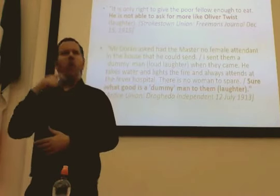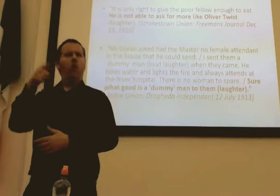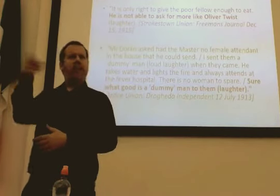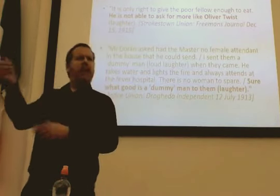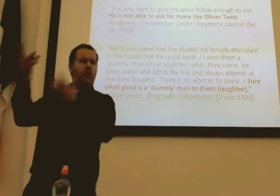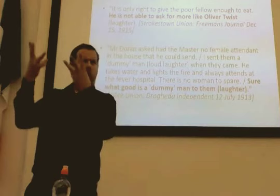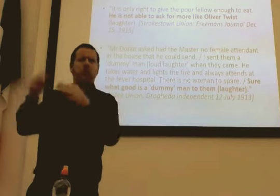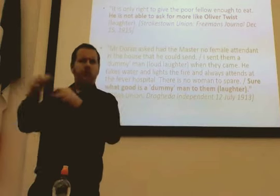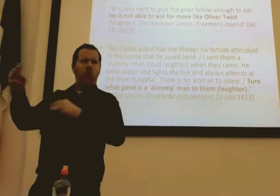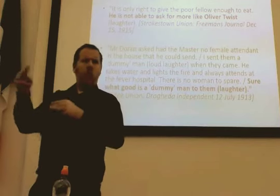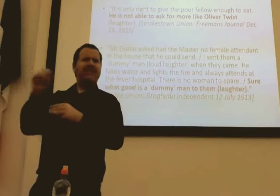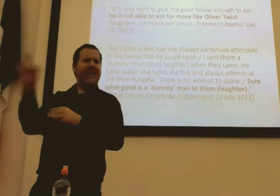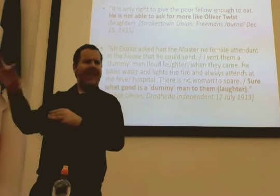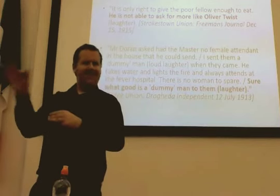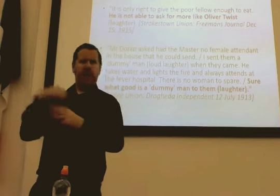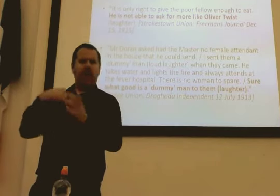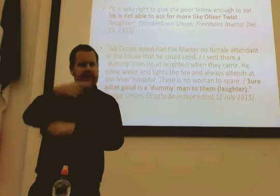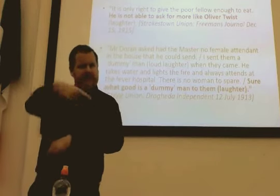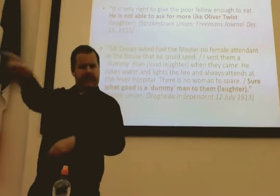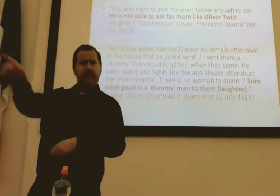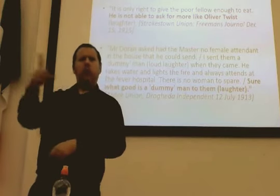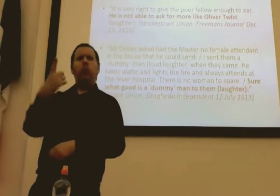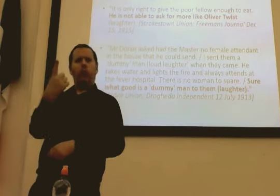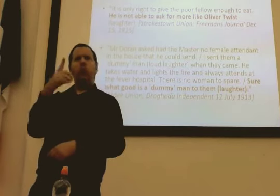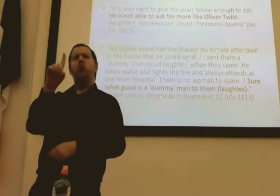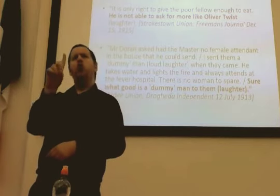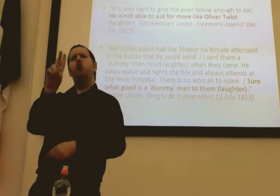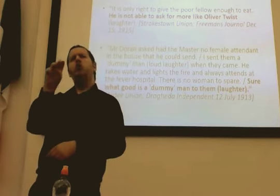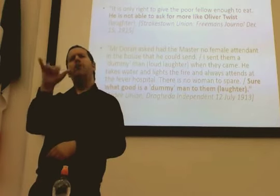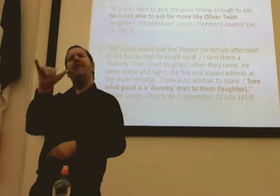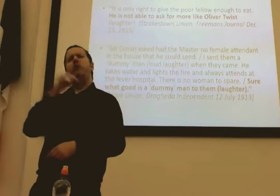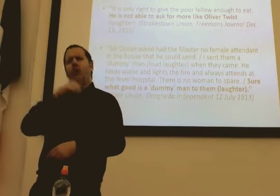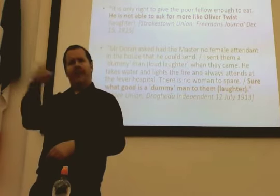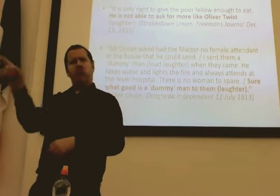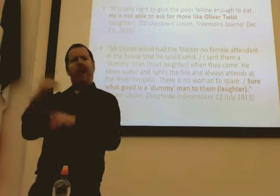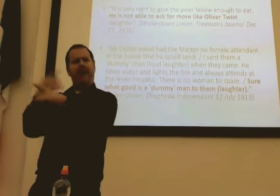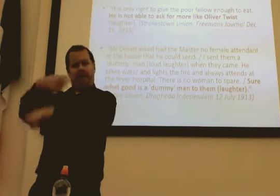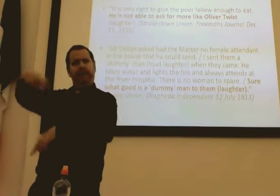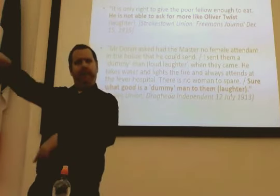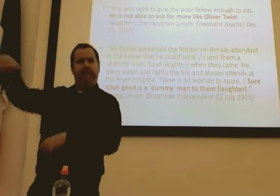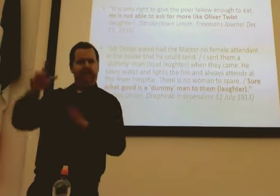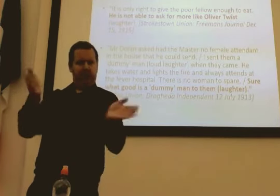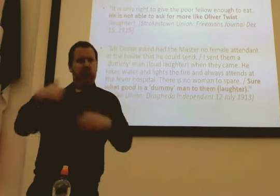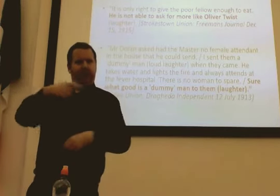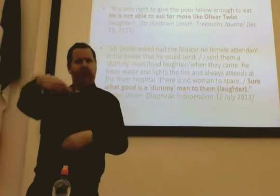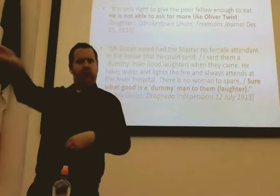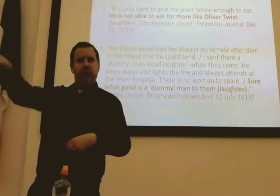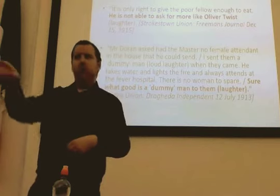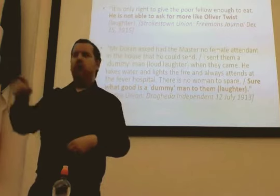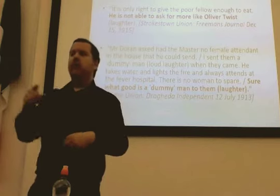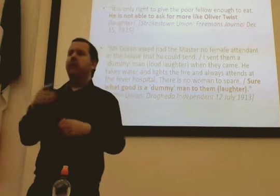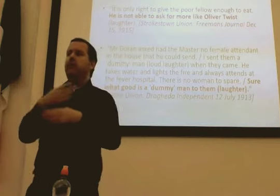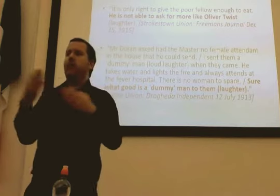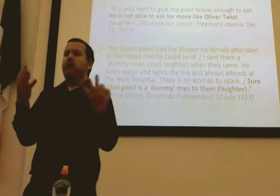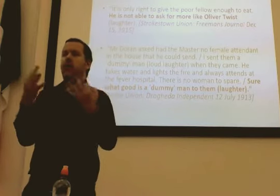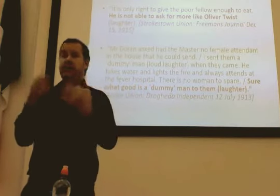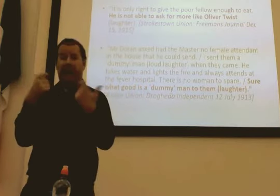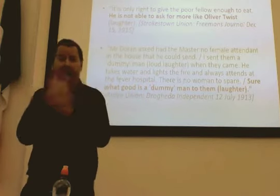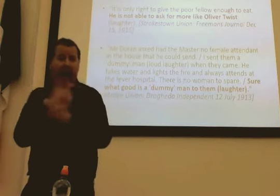The master had said, oh, they want more staff, want to send one dummy to them to help. Said, oh, they want more staff. I said, I've already